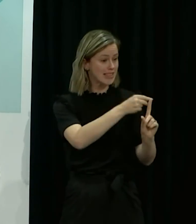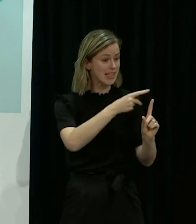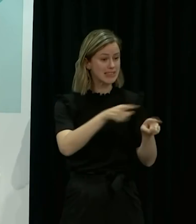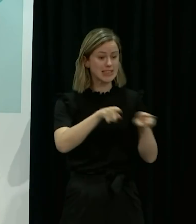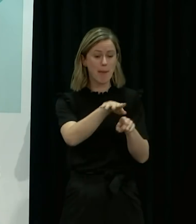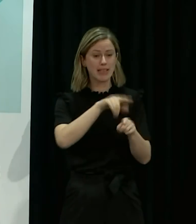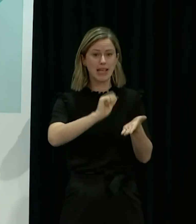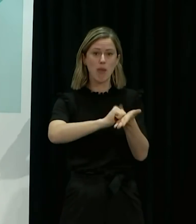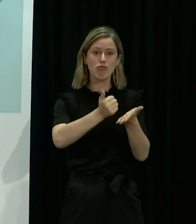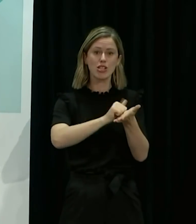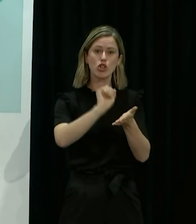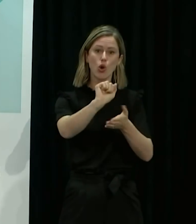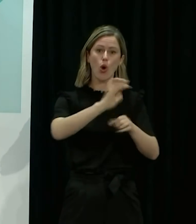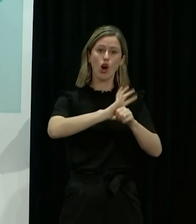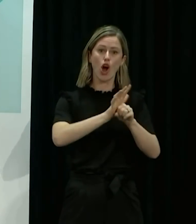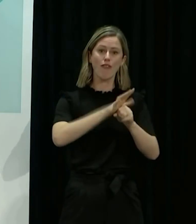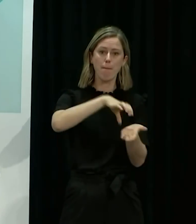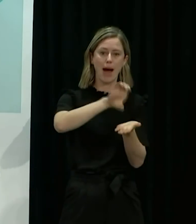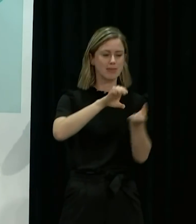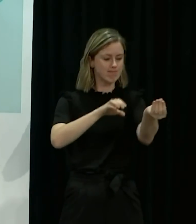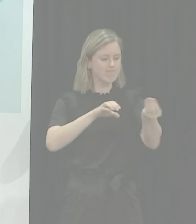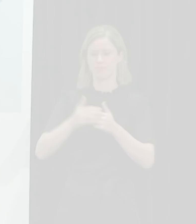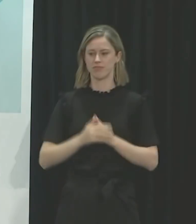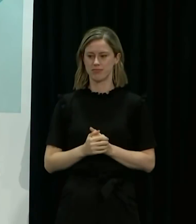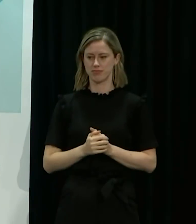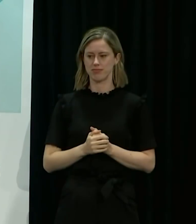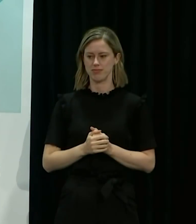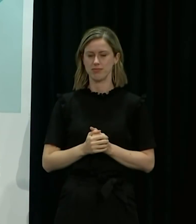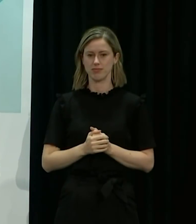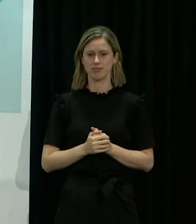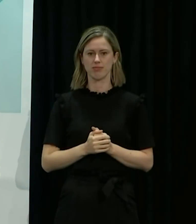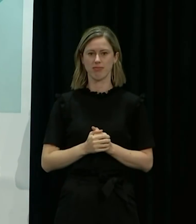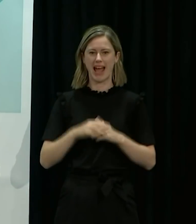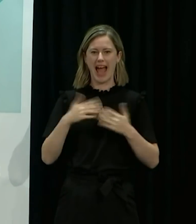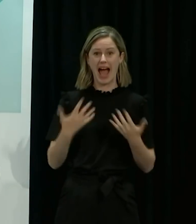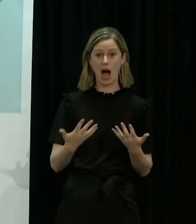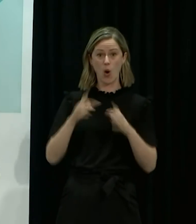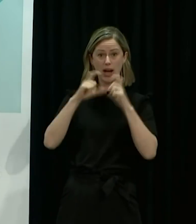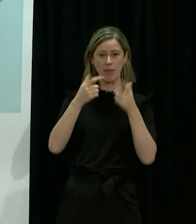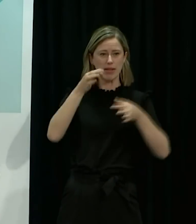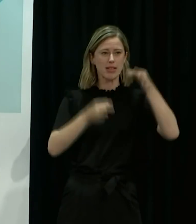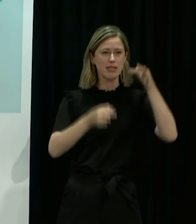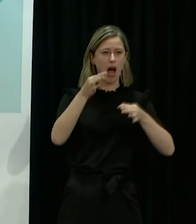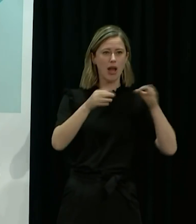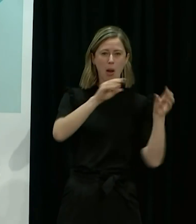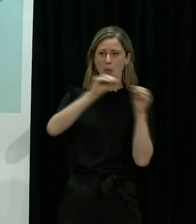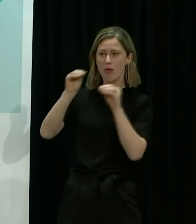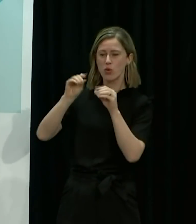able to print out your COVID pass for you. Vaccination rates are one of the key factors we considered when